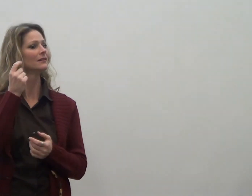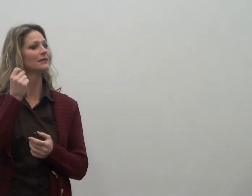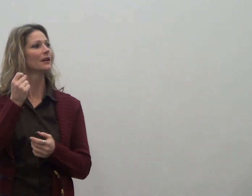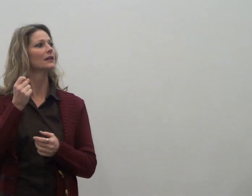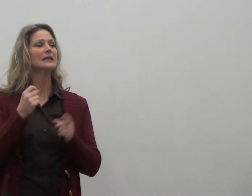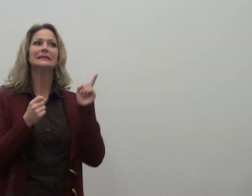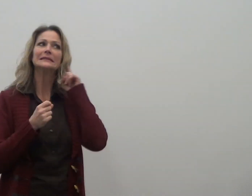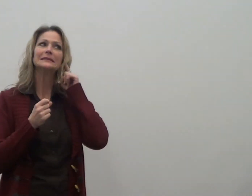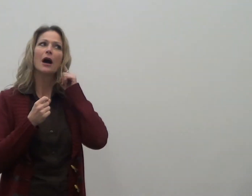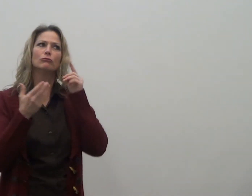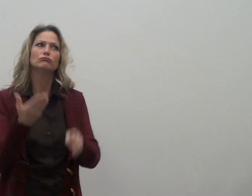improved on speech and sound.